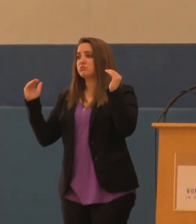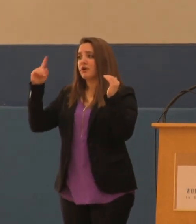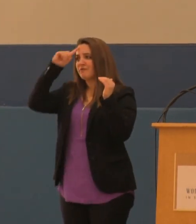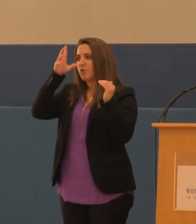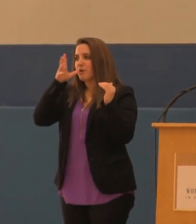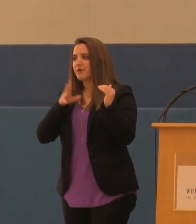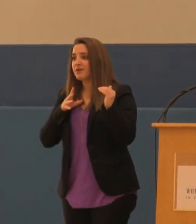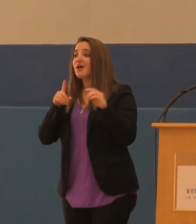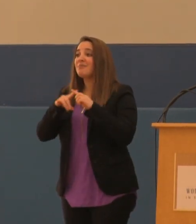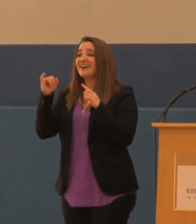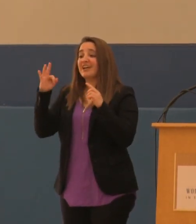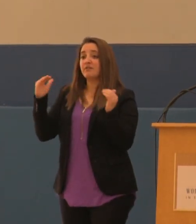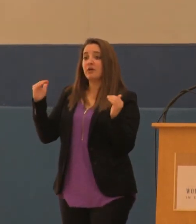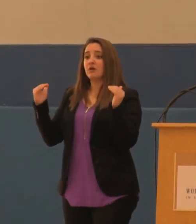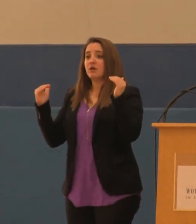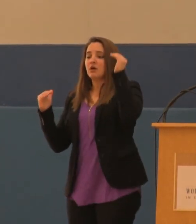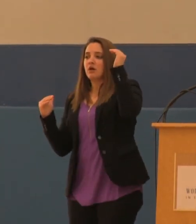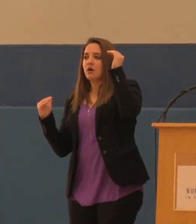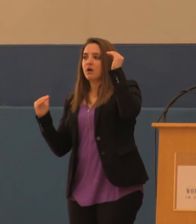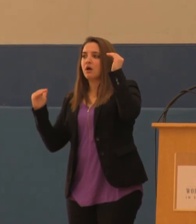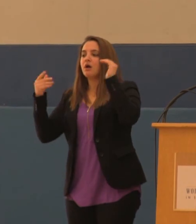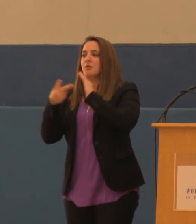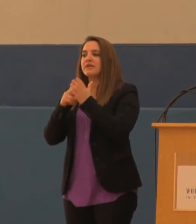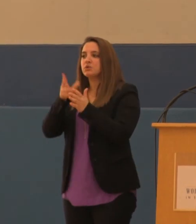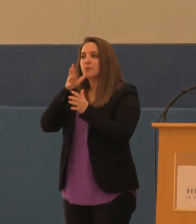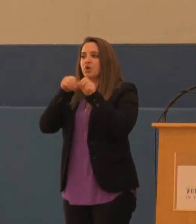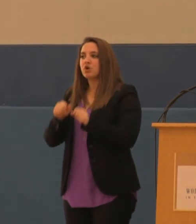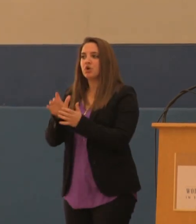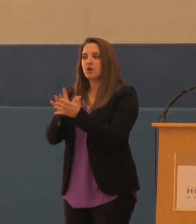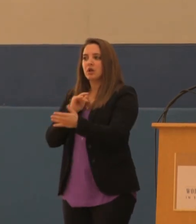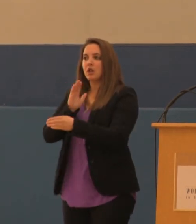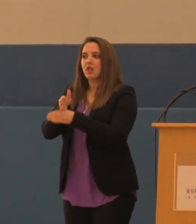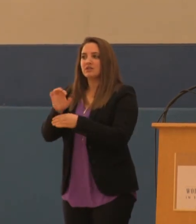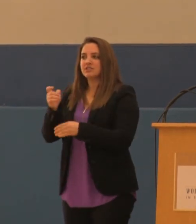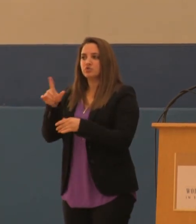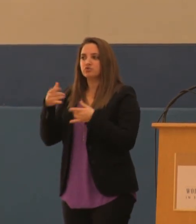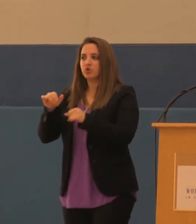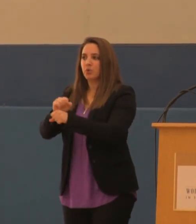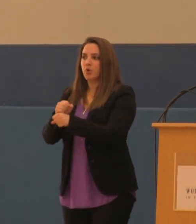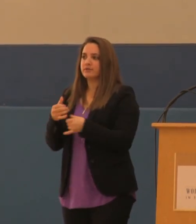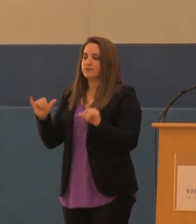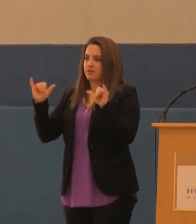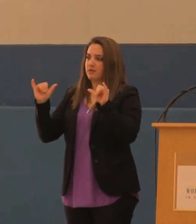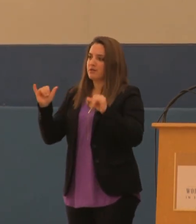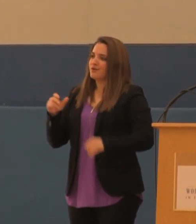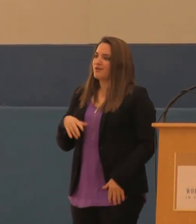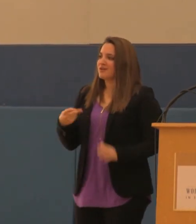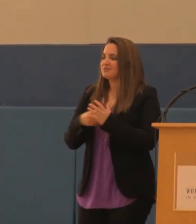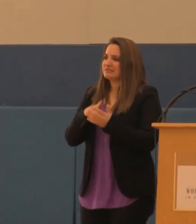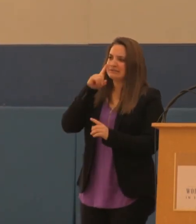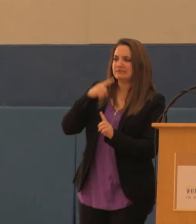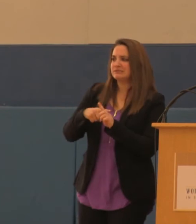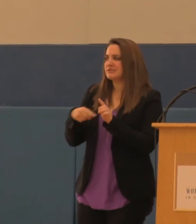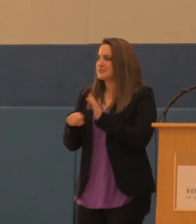the opportunity for greater incidents of sexual harassment. So the proverbial catch-22, what do we do